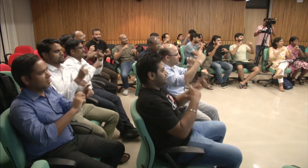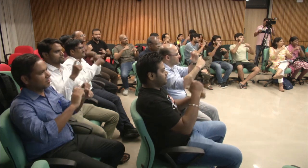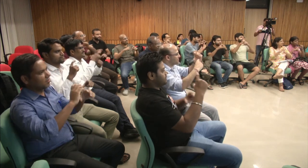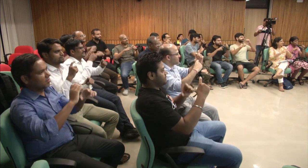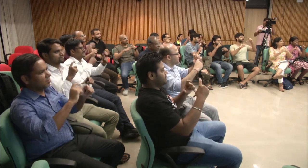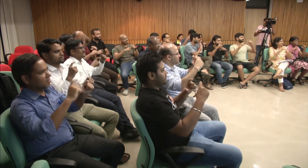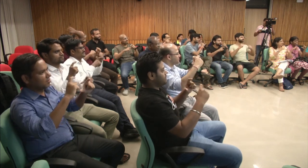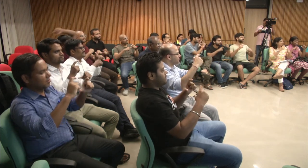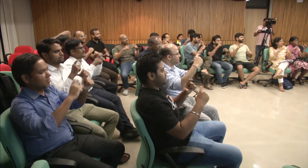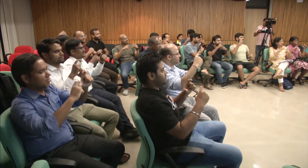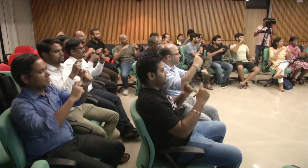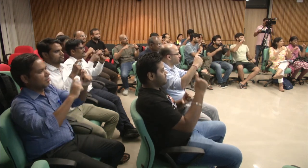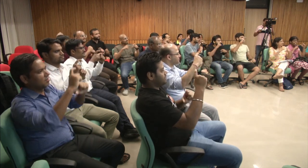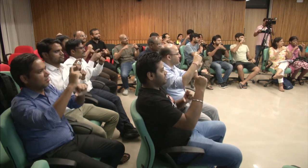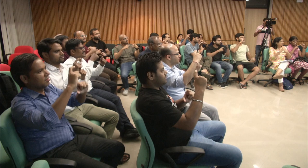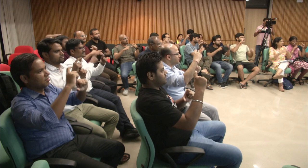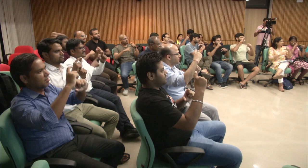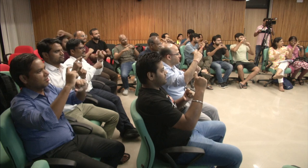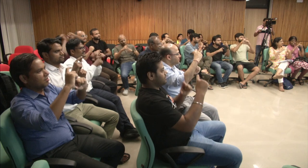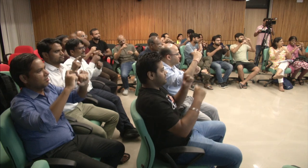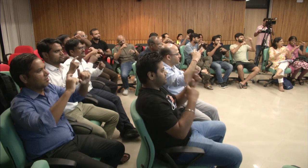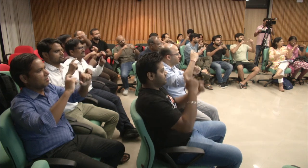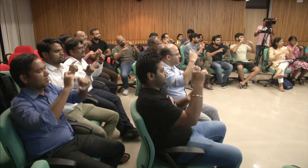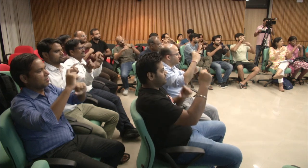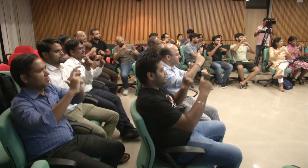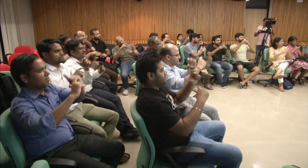That would not detail this company